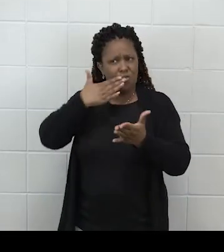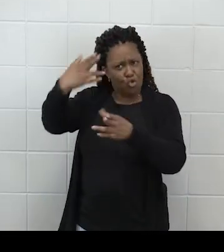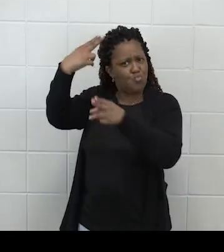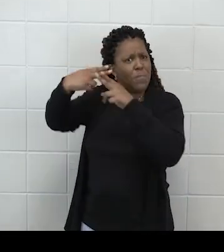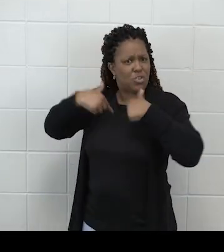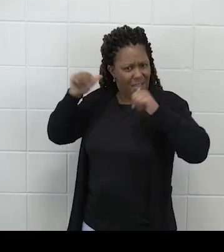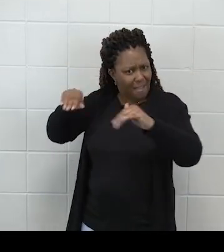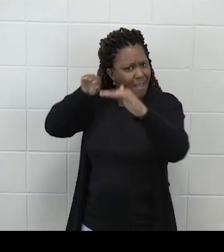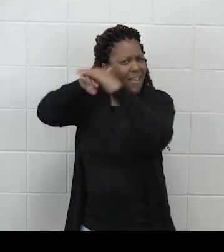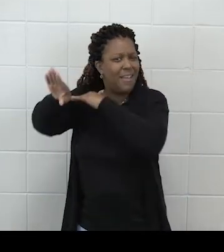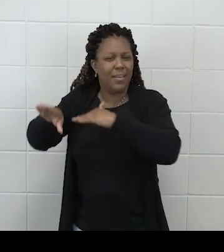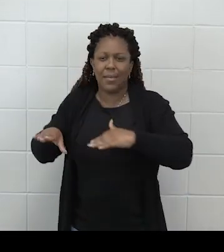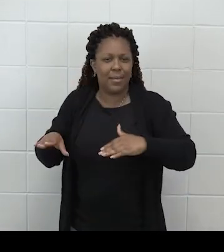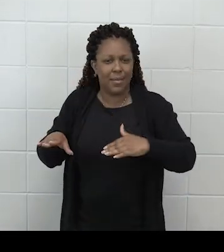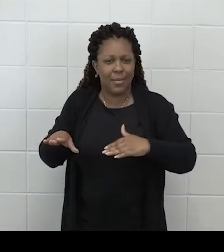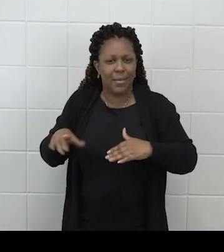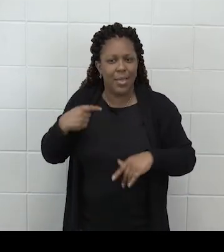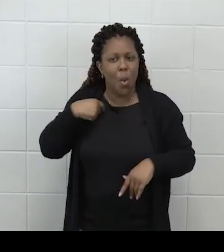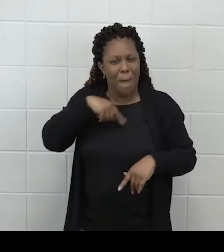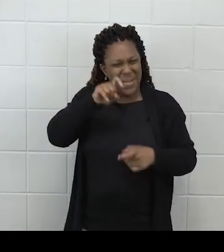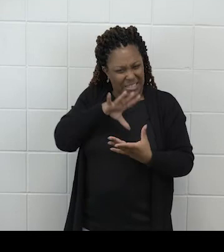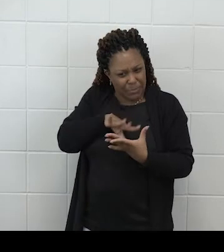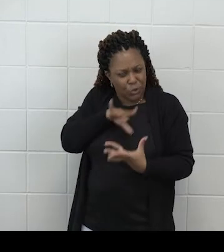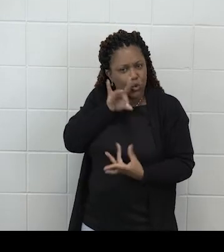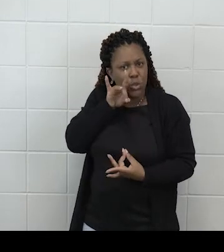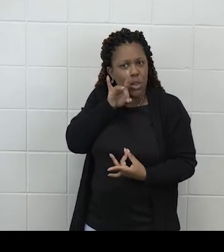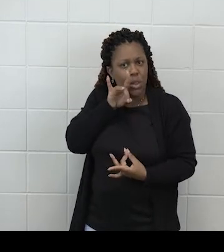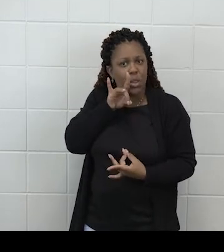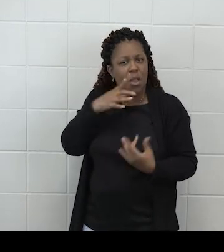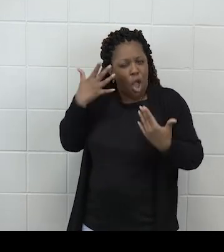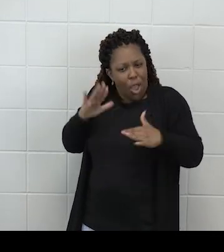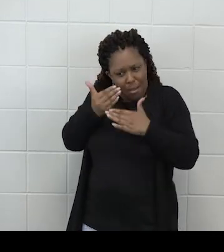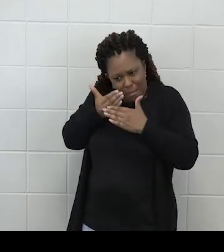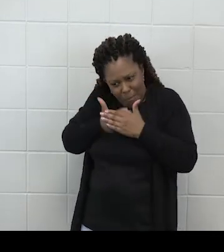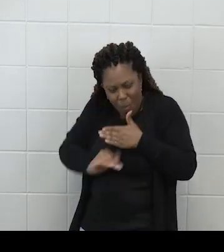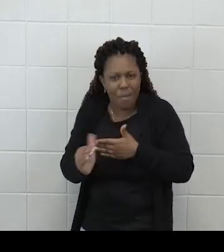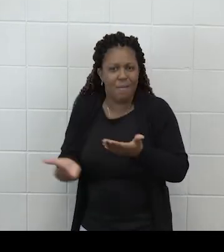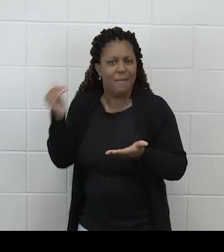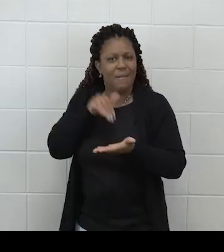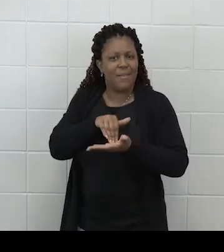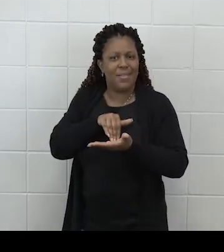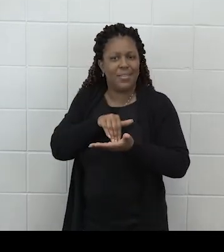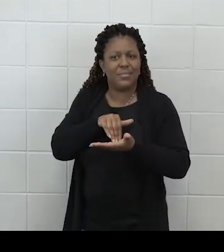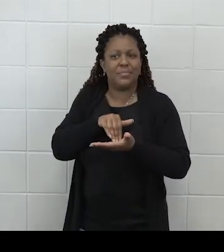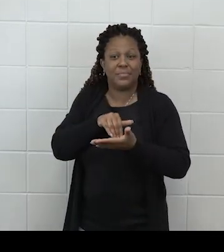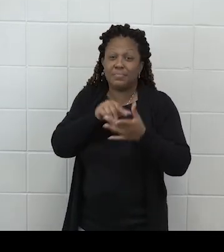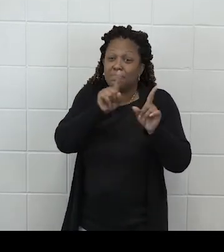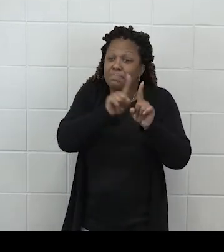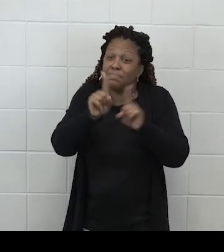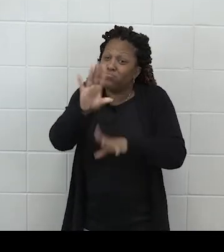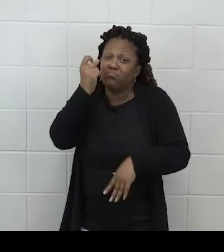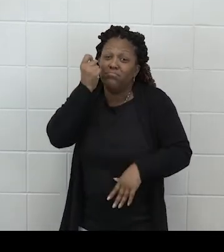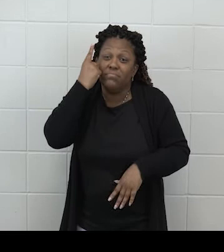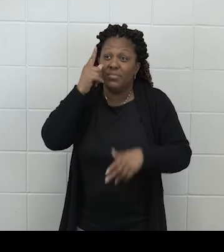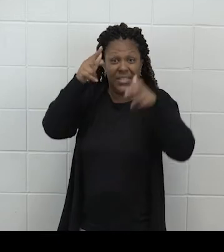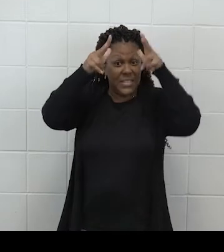reborn spiritually. We must also know that the devil is contending for our very souls. He is